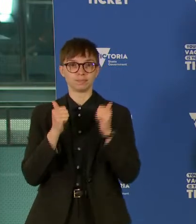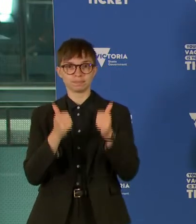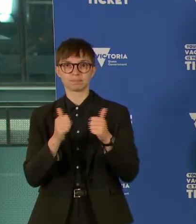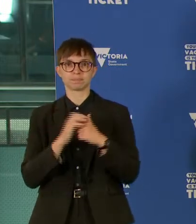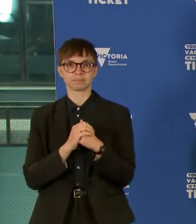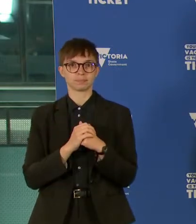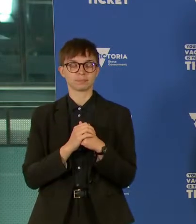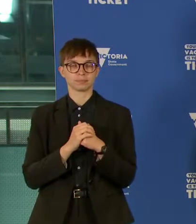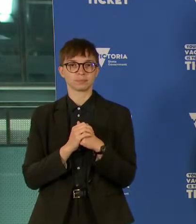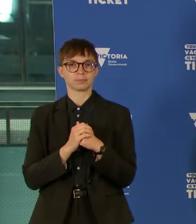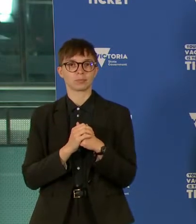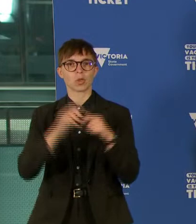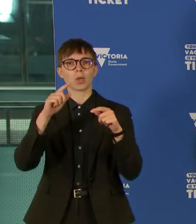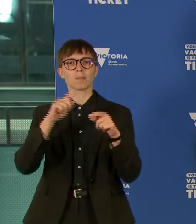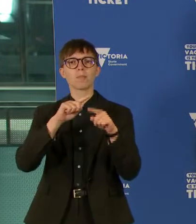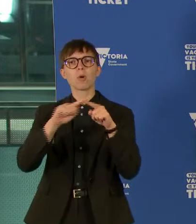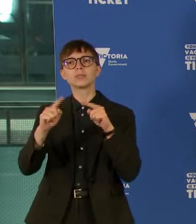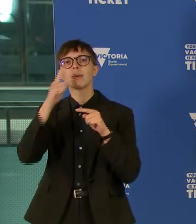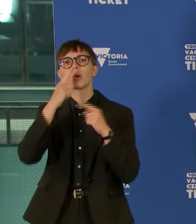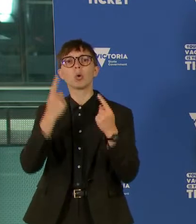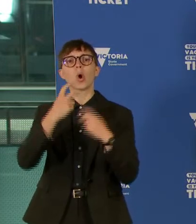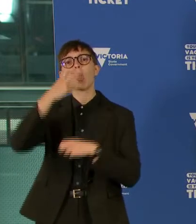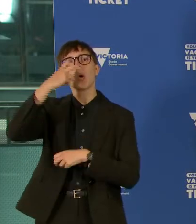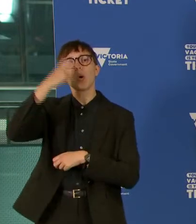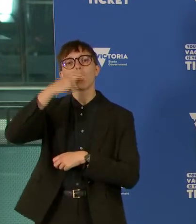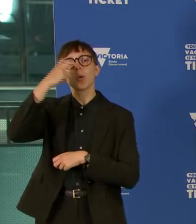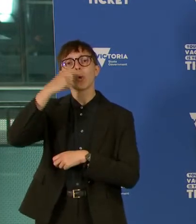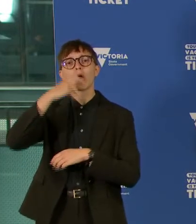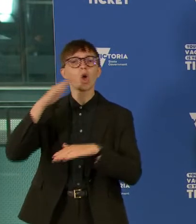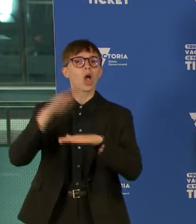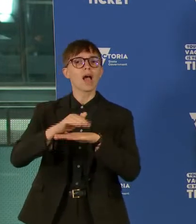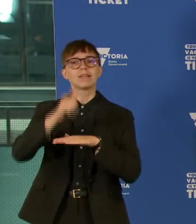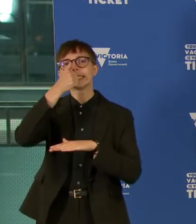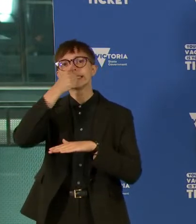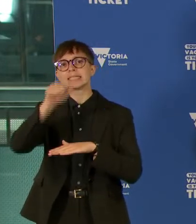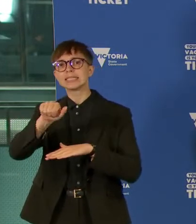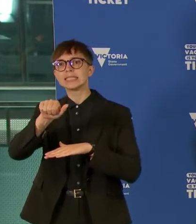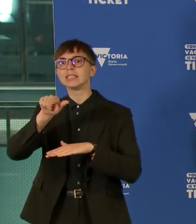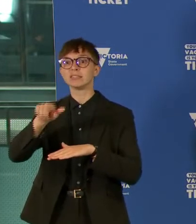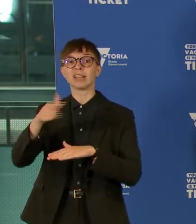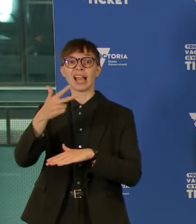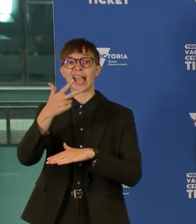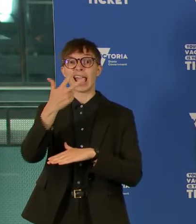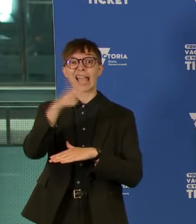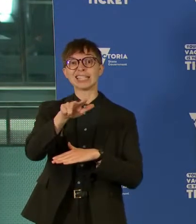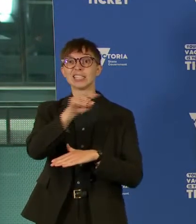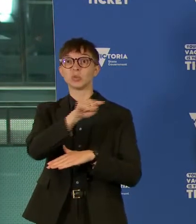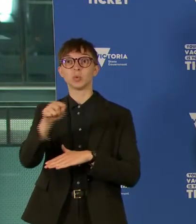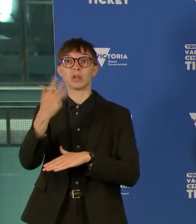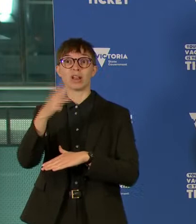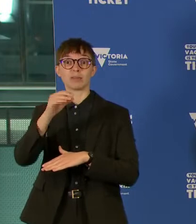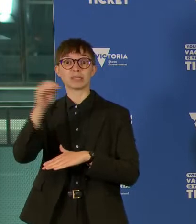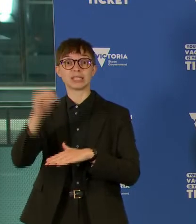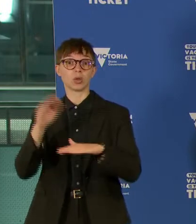older Victorians, those figures are up to 80 and 90% plus for triple doses.